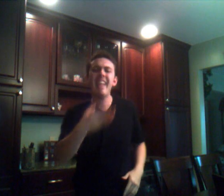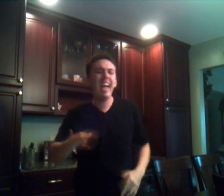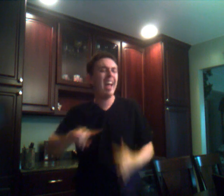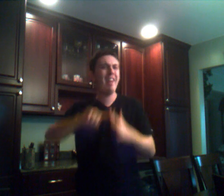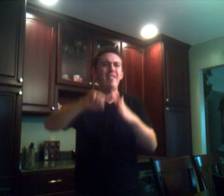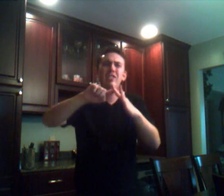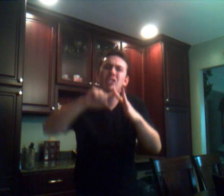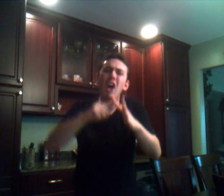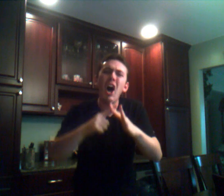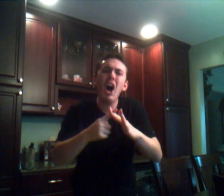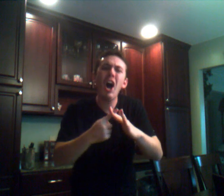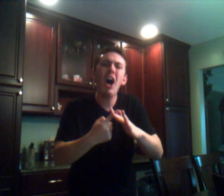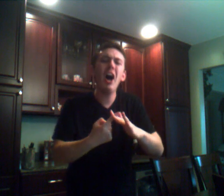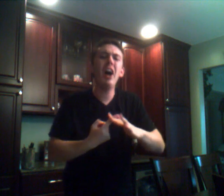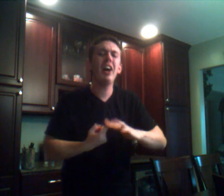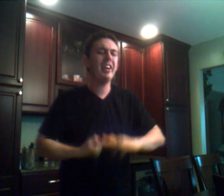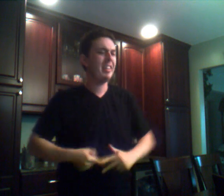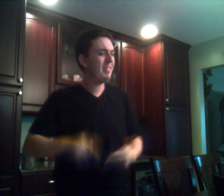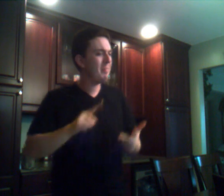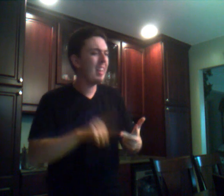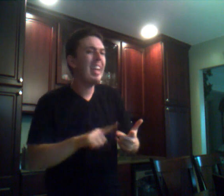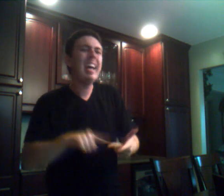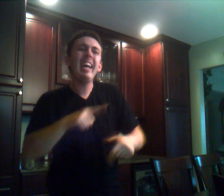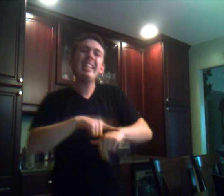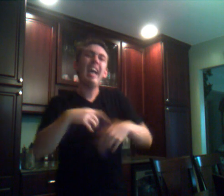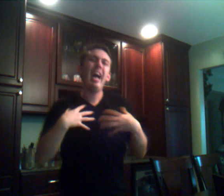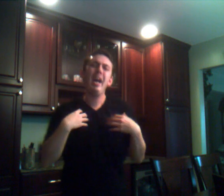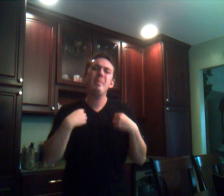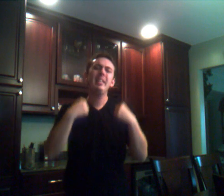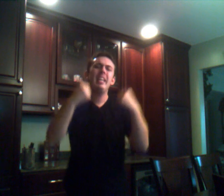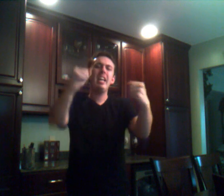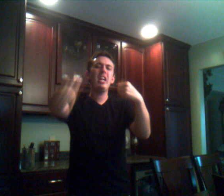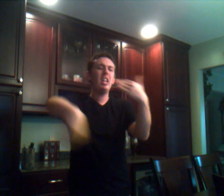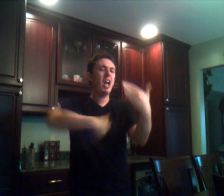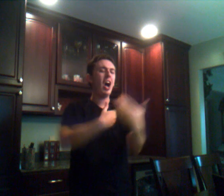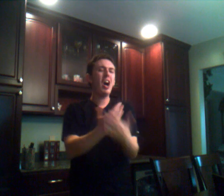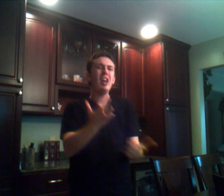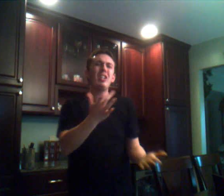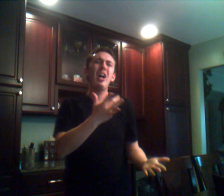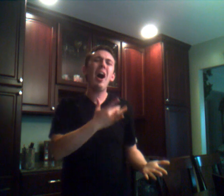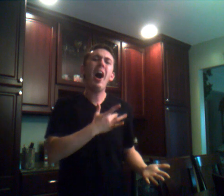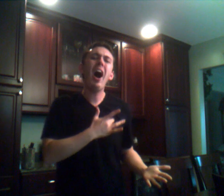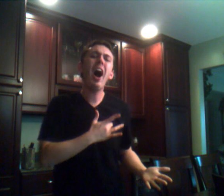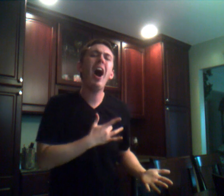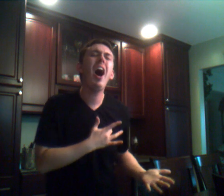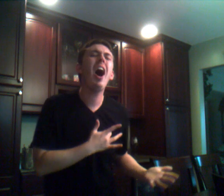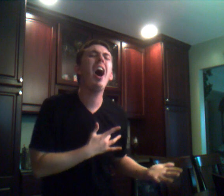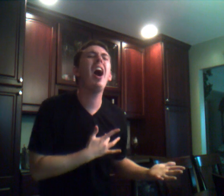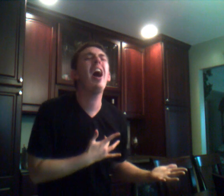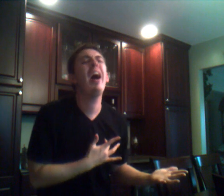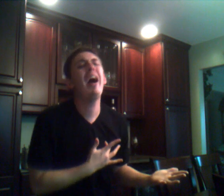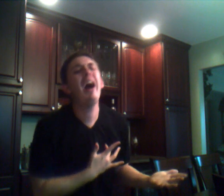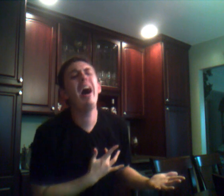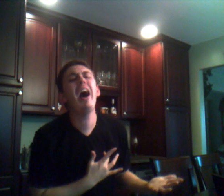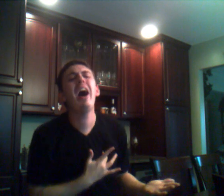never start And time will heal no harm